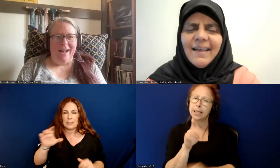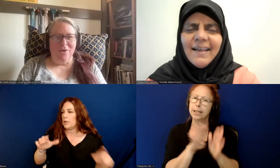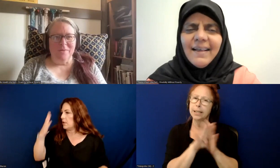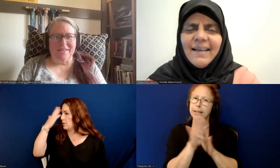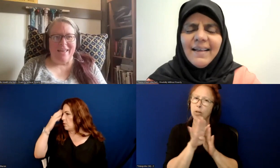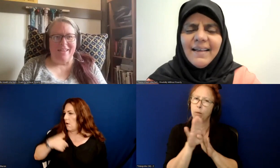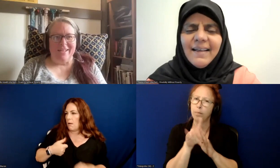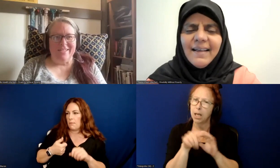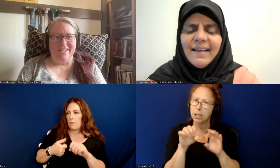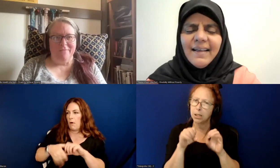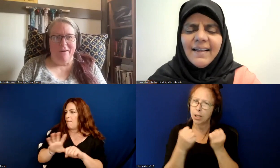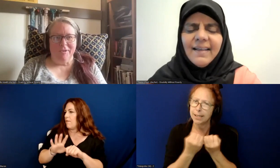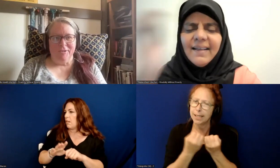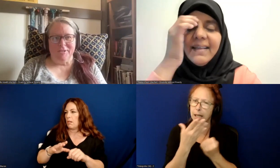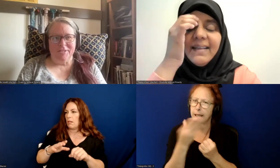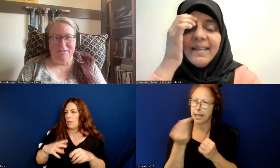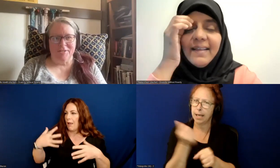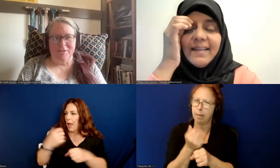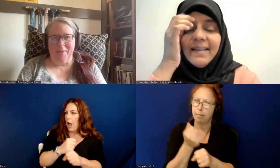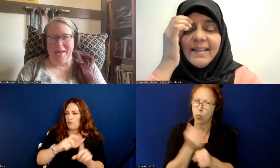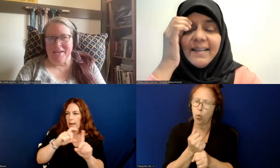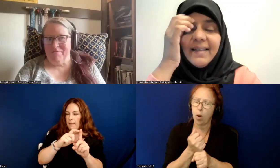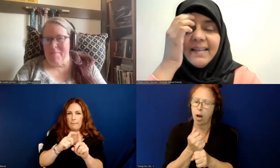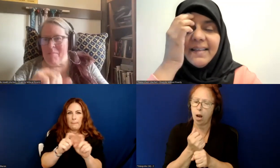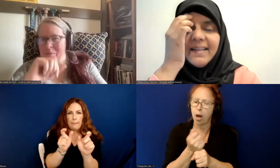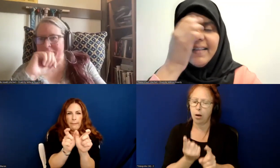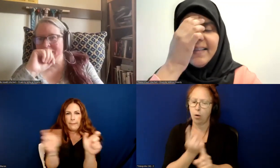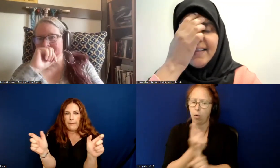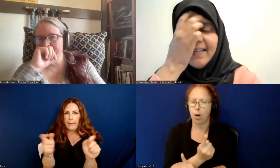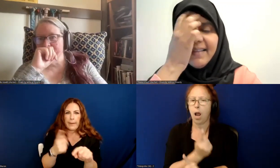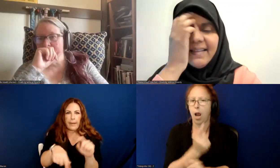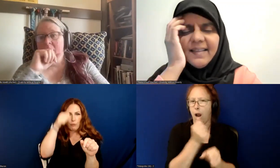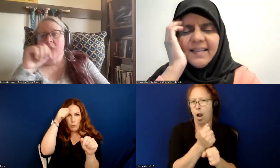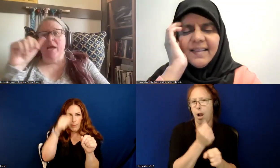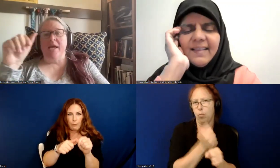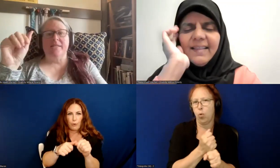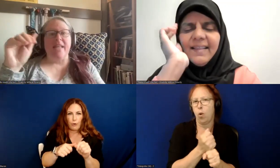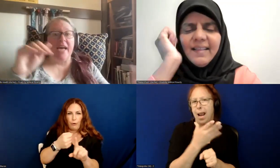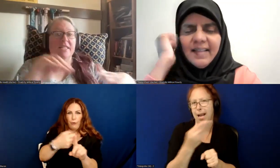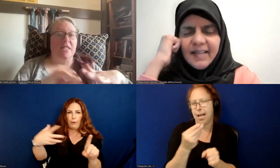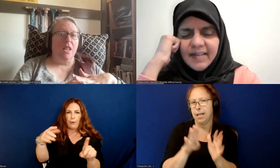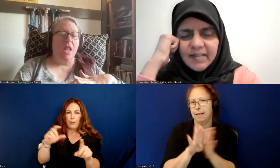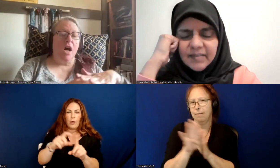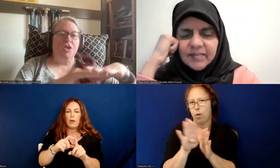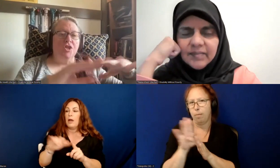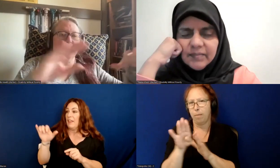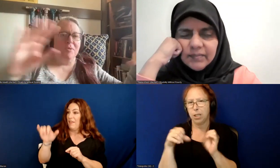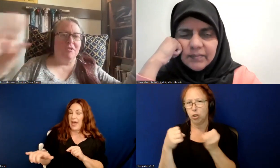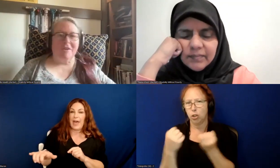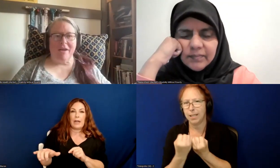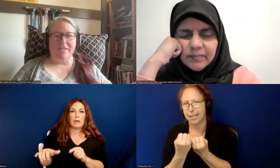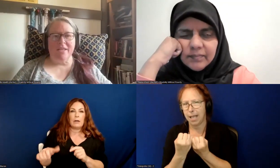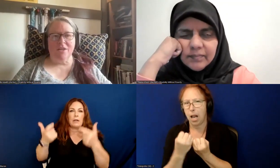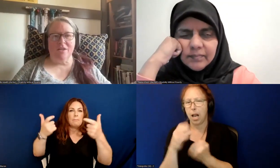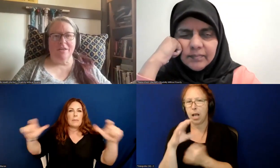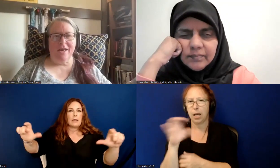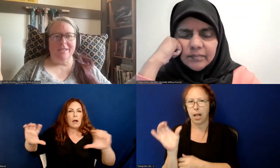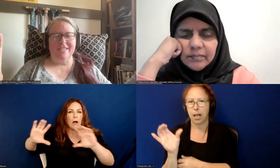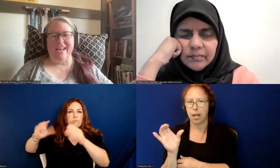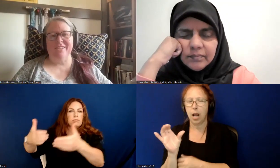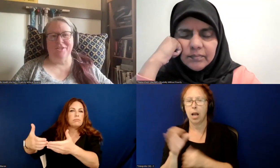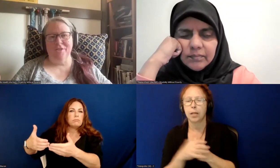I always get the letters in the wrong order, so there's no way I can remember what it stands for. that is the larger